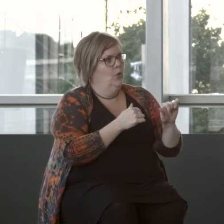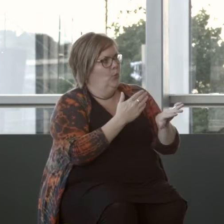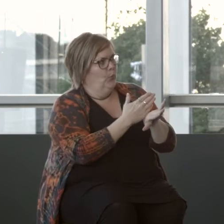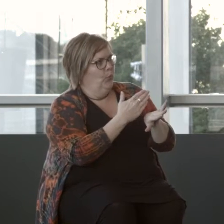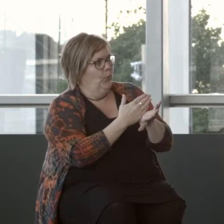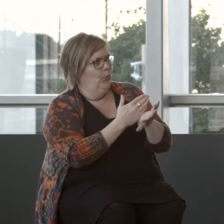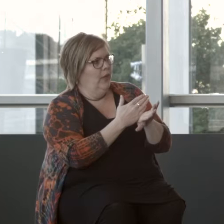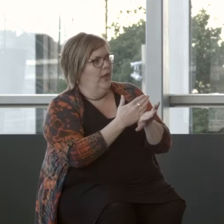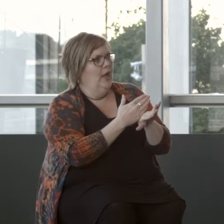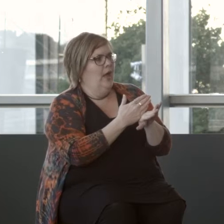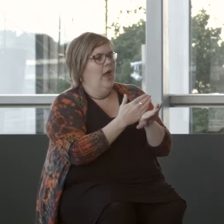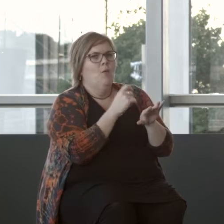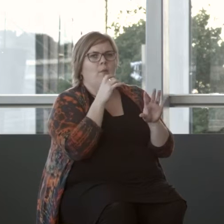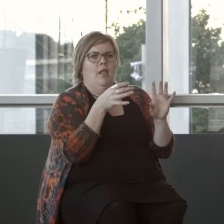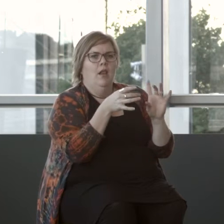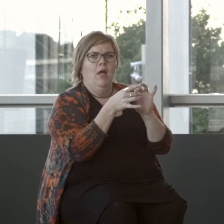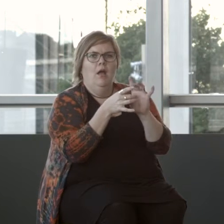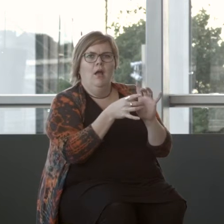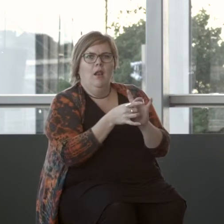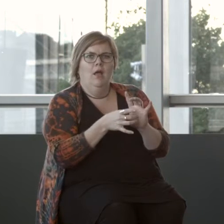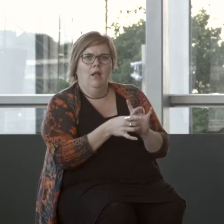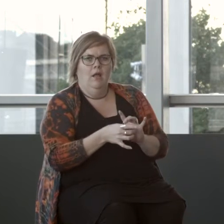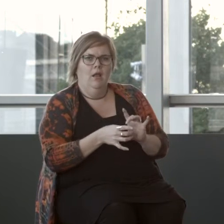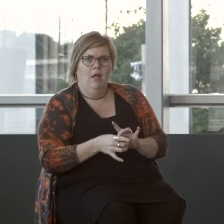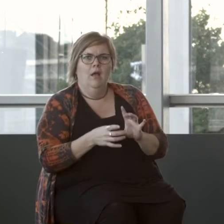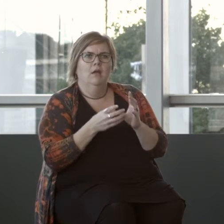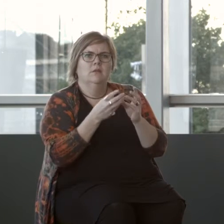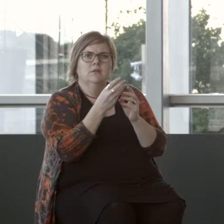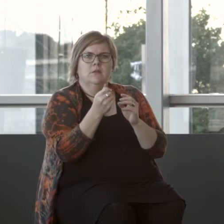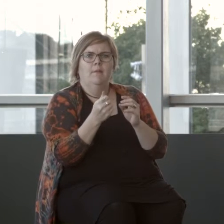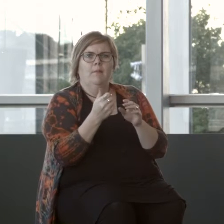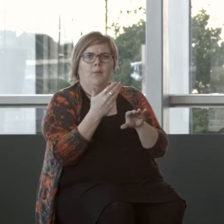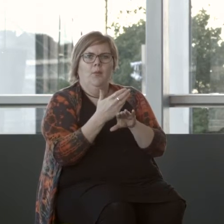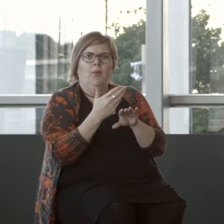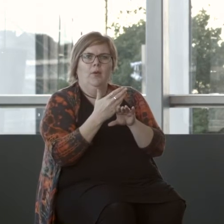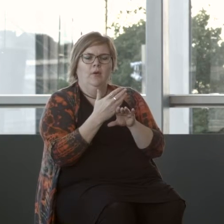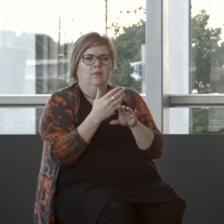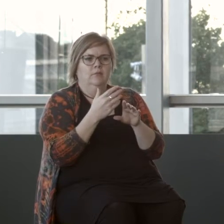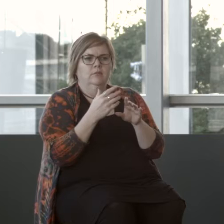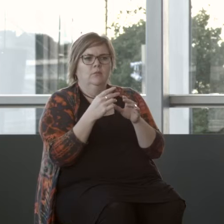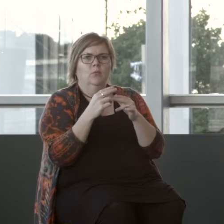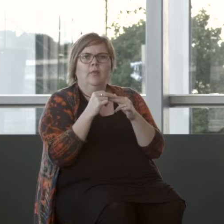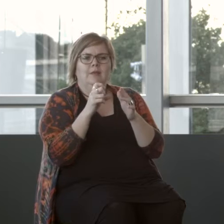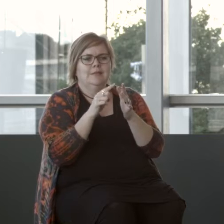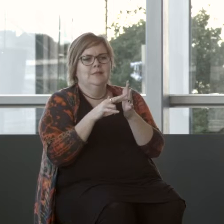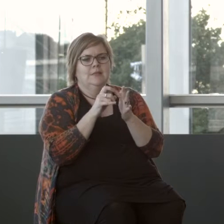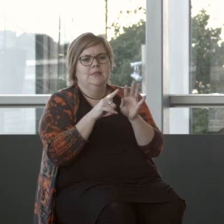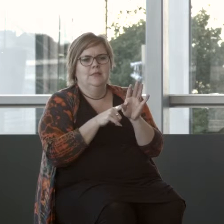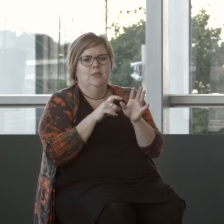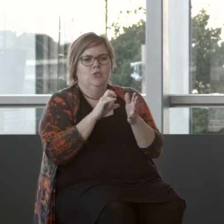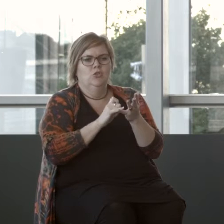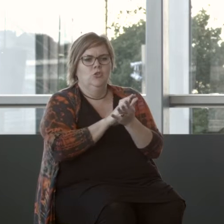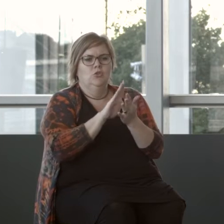we're going to bring forward some of the specificity of Camille's art, which in